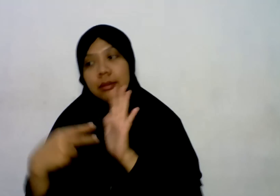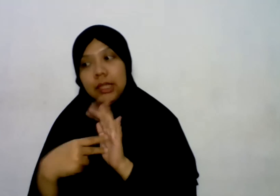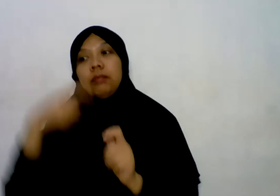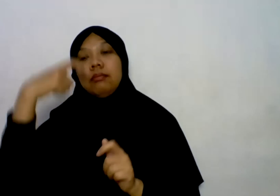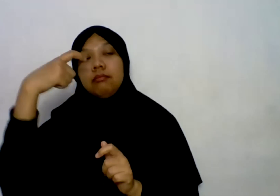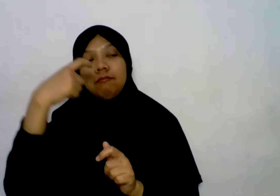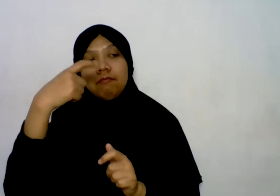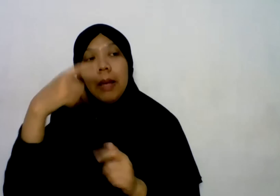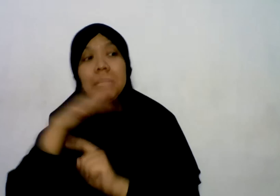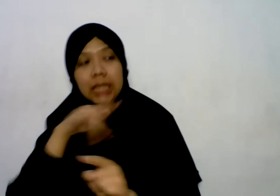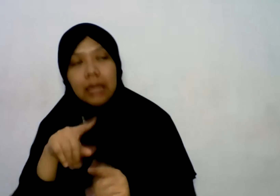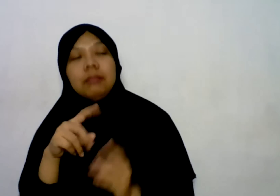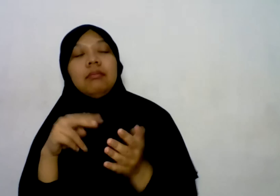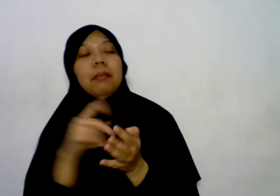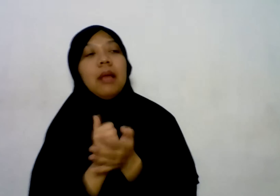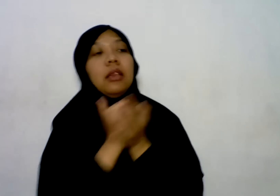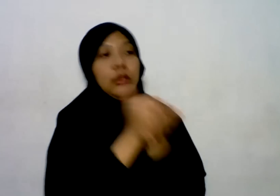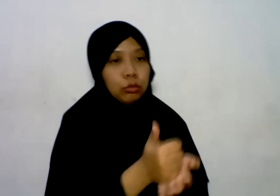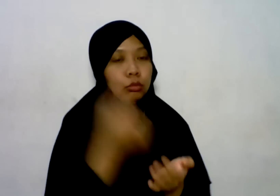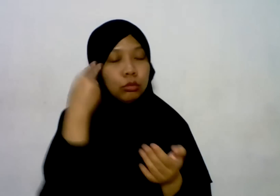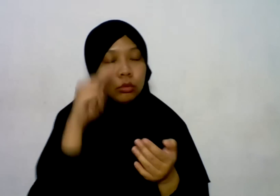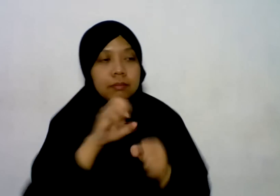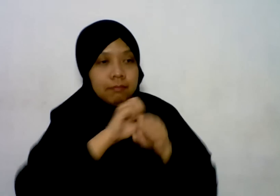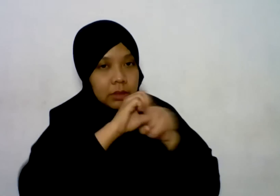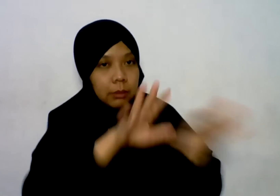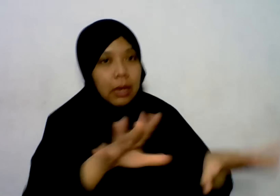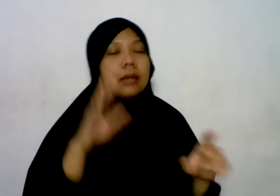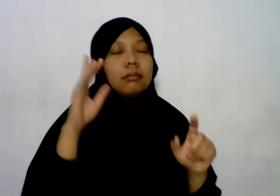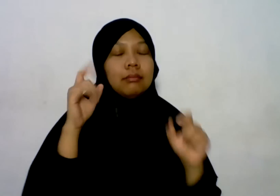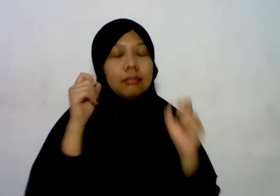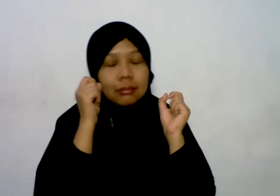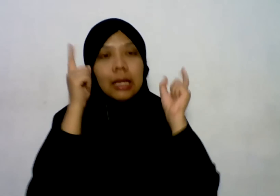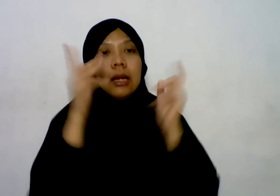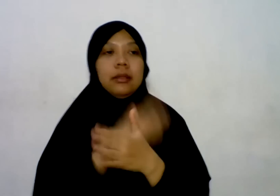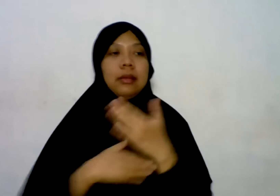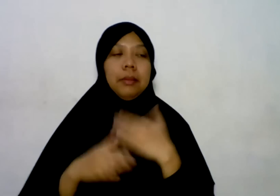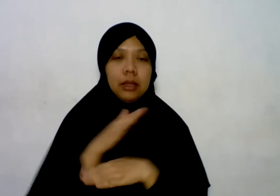I would say like a social control, I think it's almost nothing.